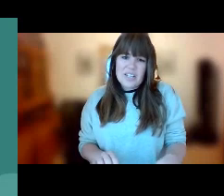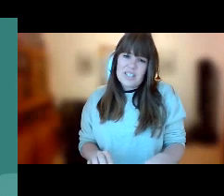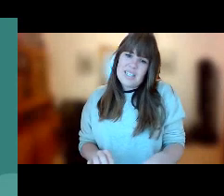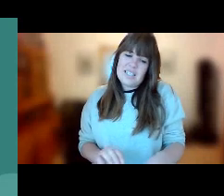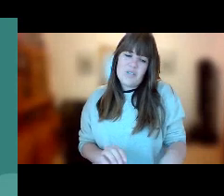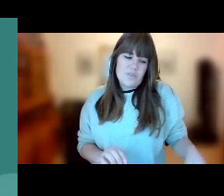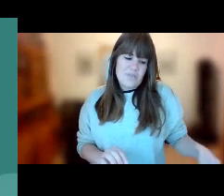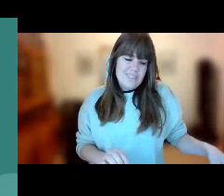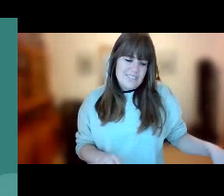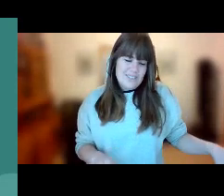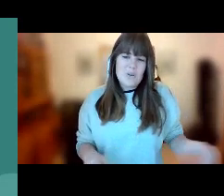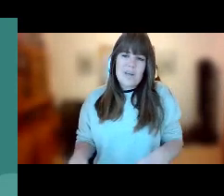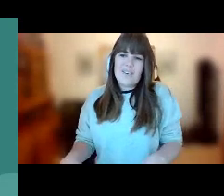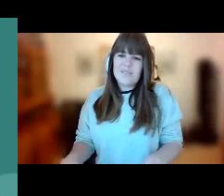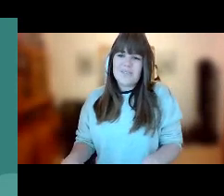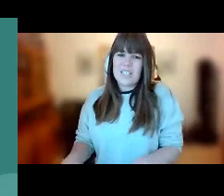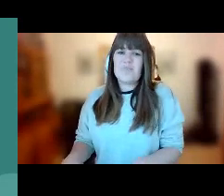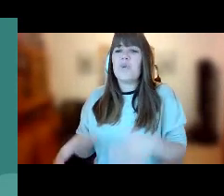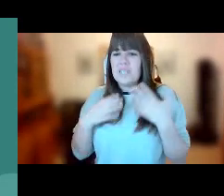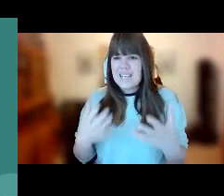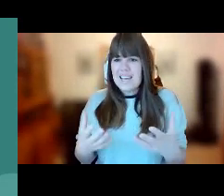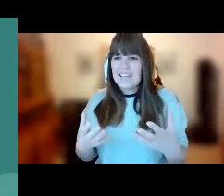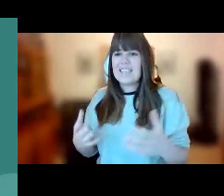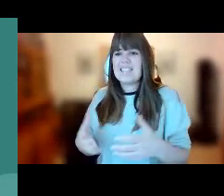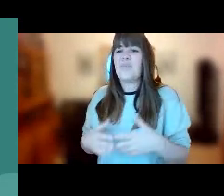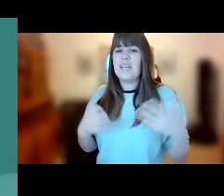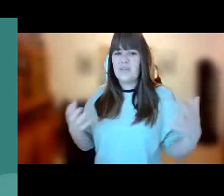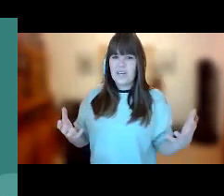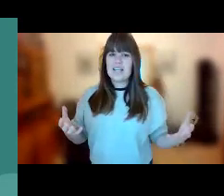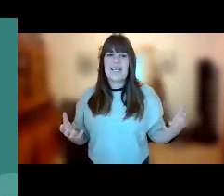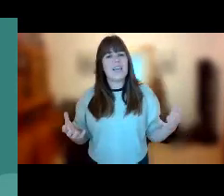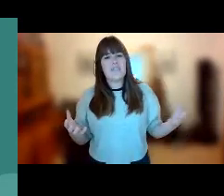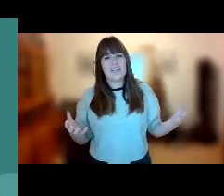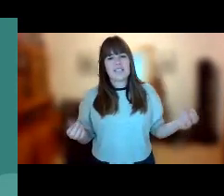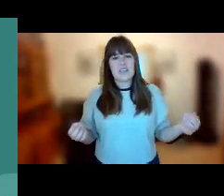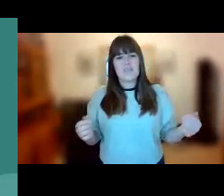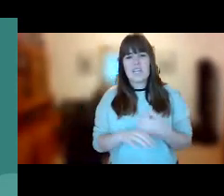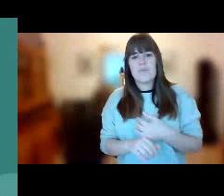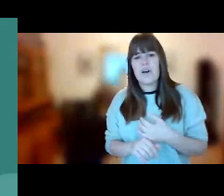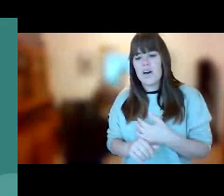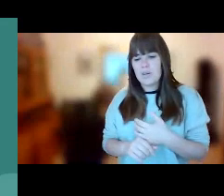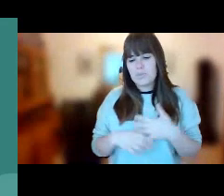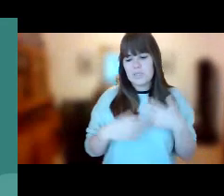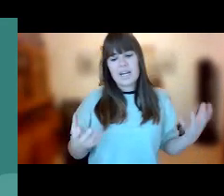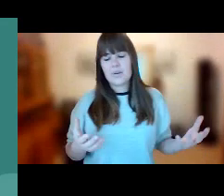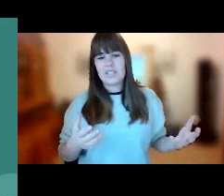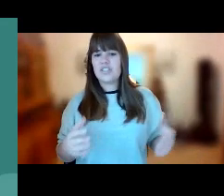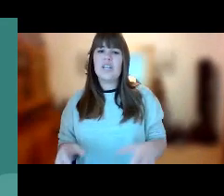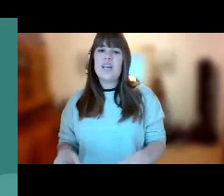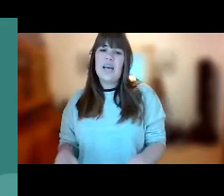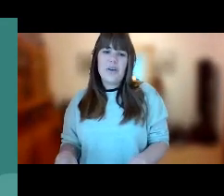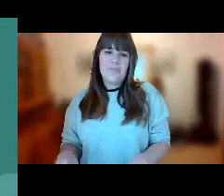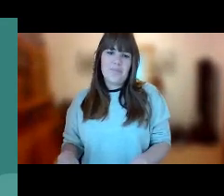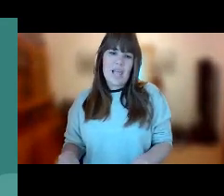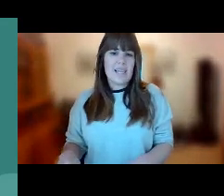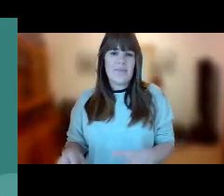yeah, I think it's not all about just what we're saying, it's the way that we are saying things. So thinking about our body